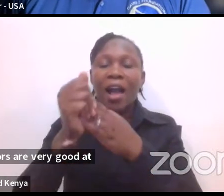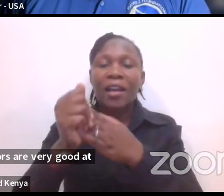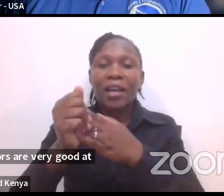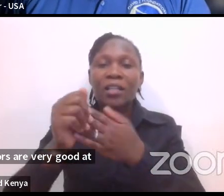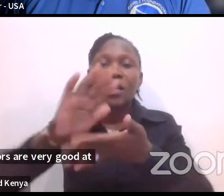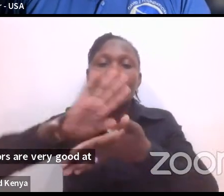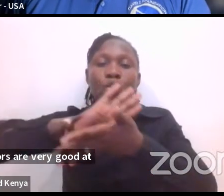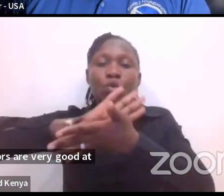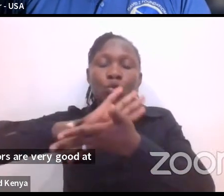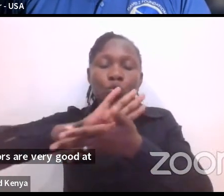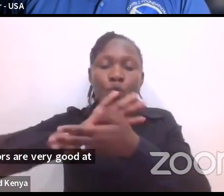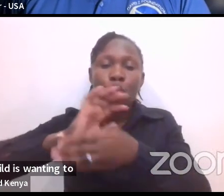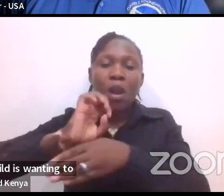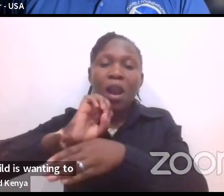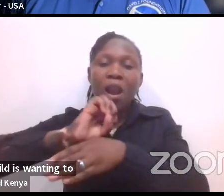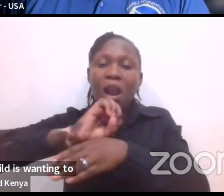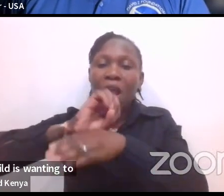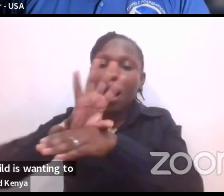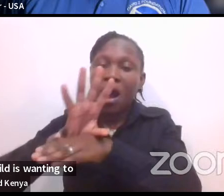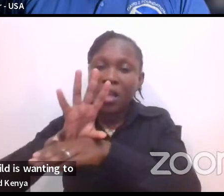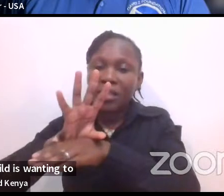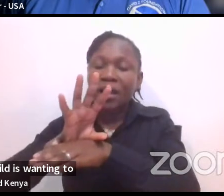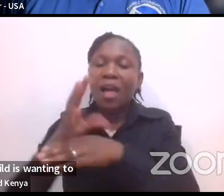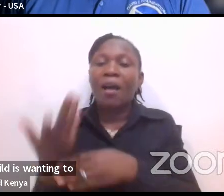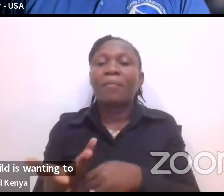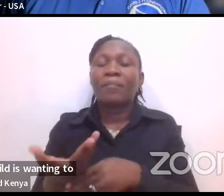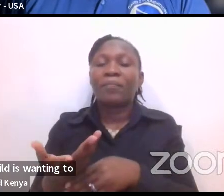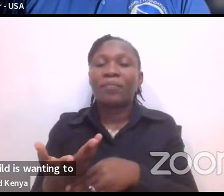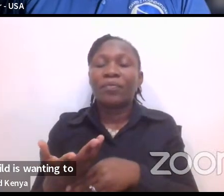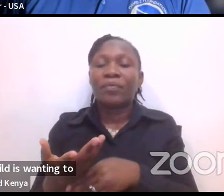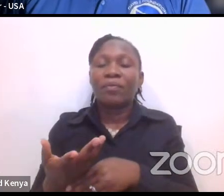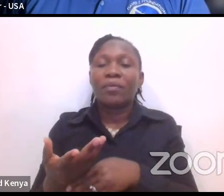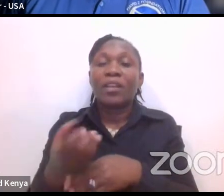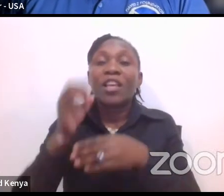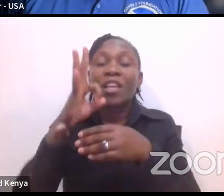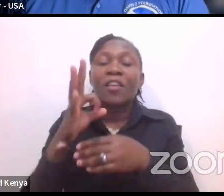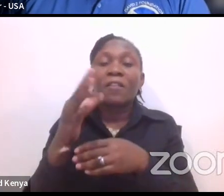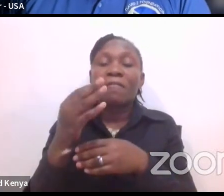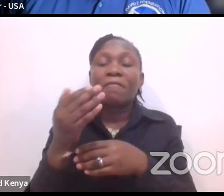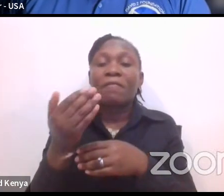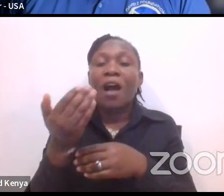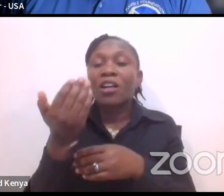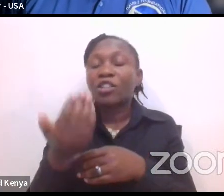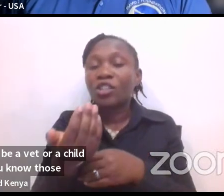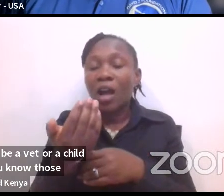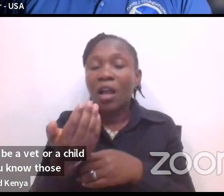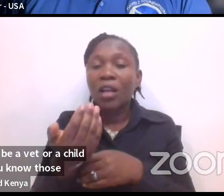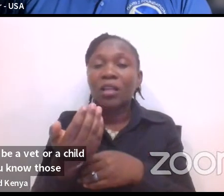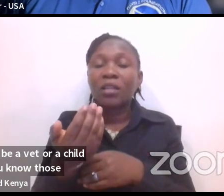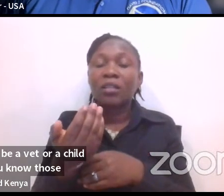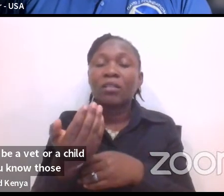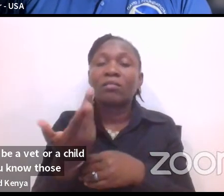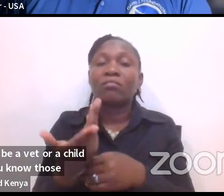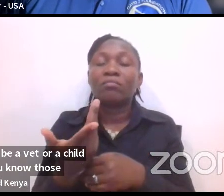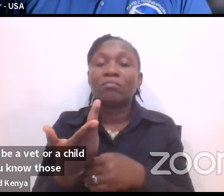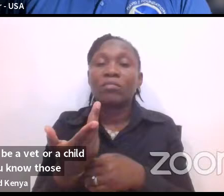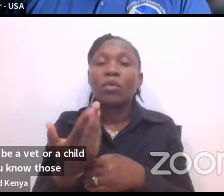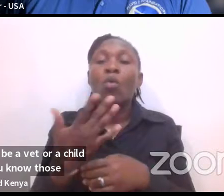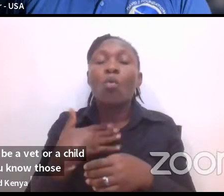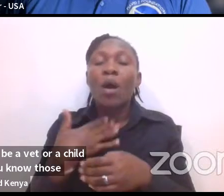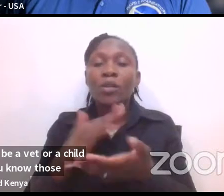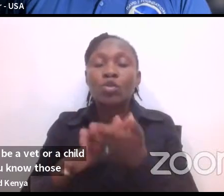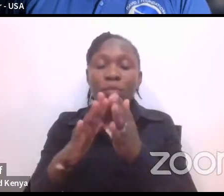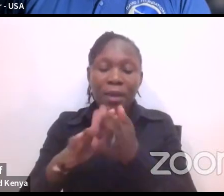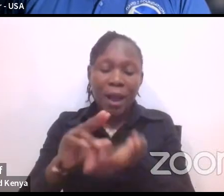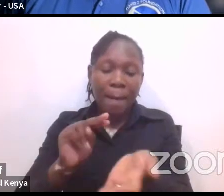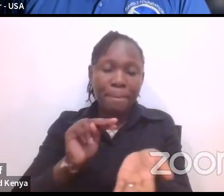wanting to be a vet, or a child is wanting to be a doctor. So, those would be the kind of agencies, the kind